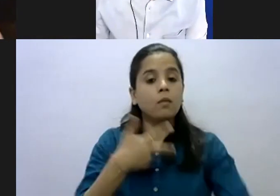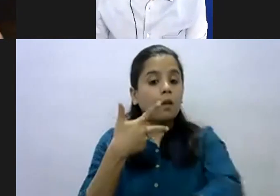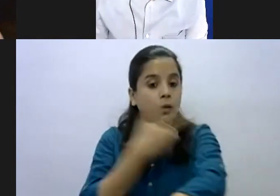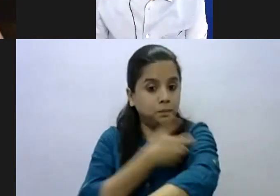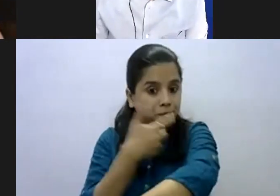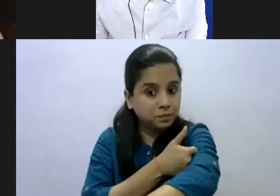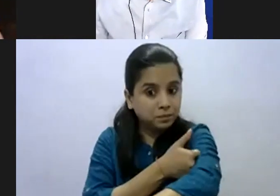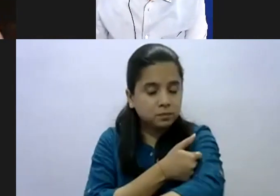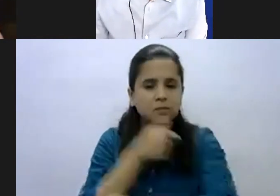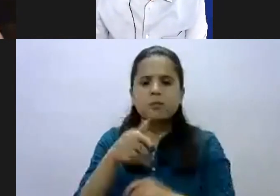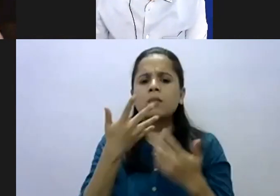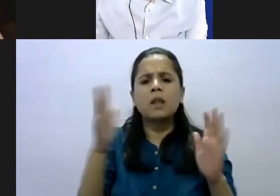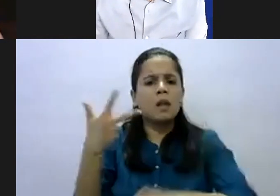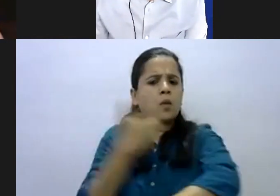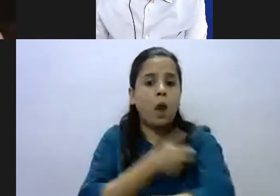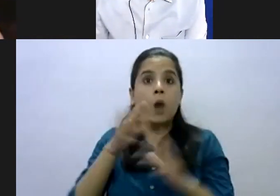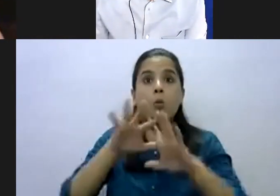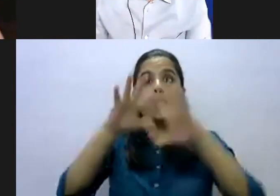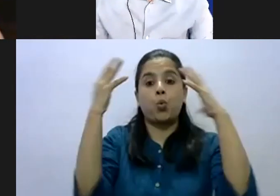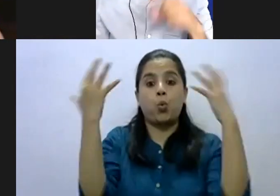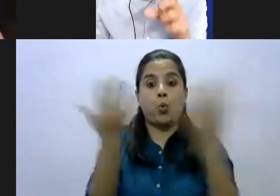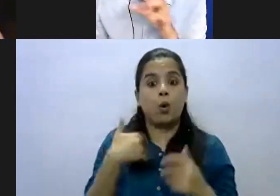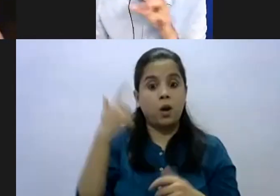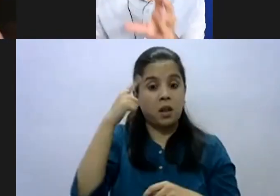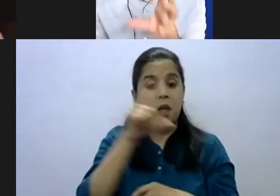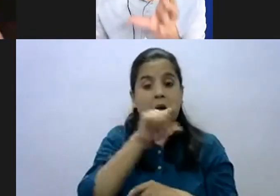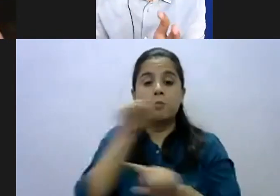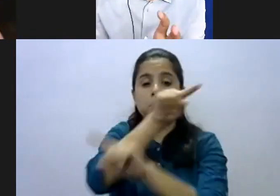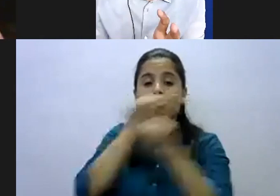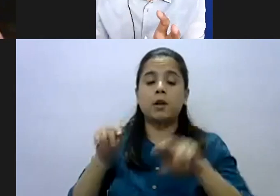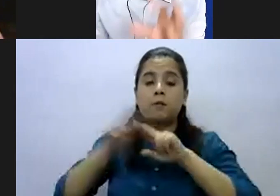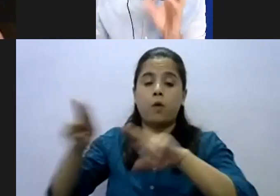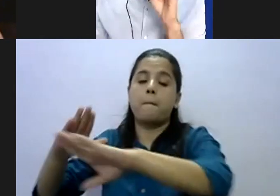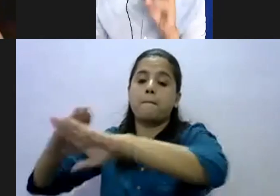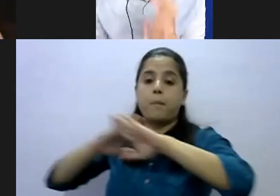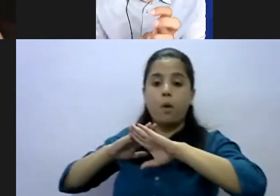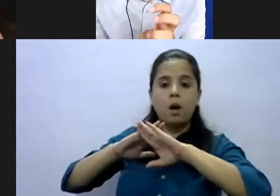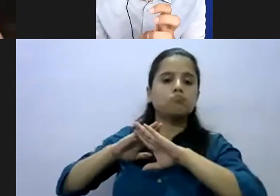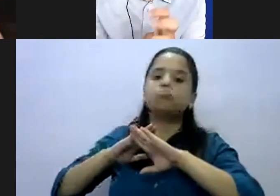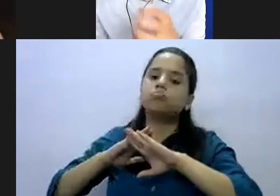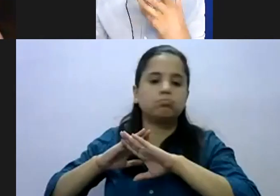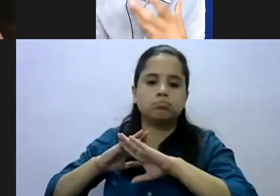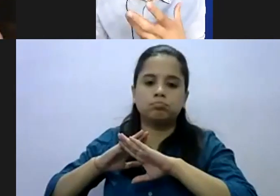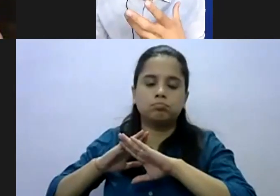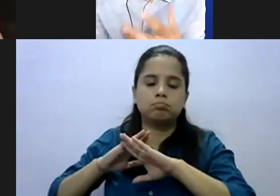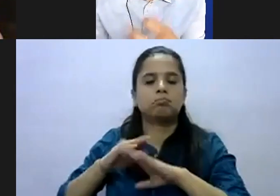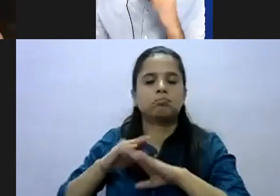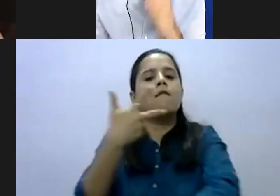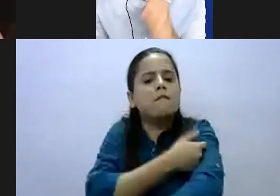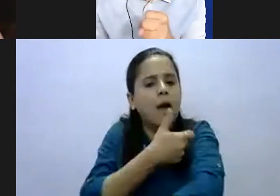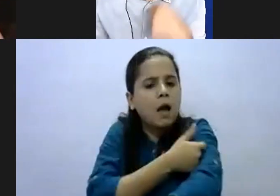Vaccination, there is no vaccine in the world that will give you 100% protection. Vaccination will give